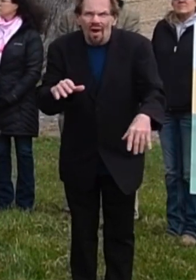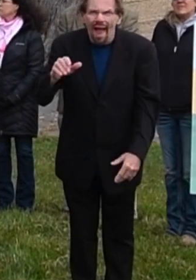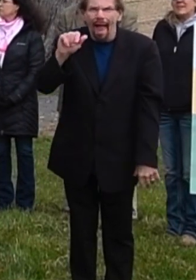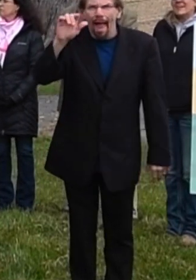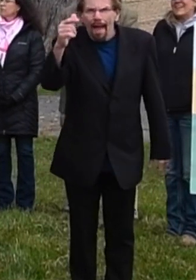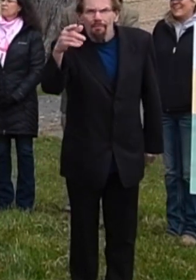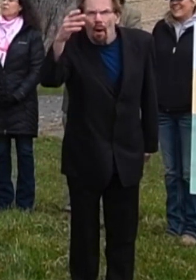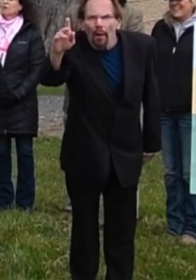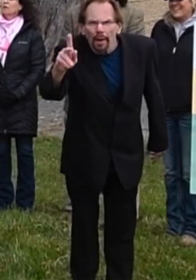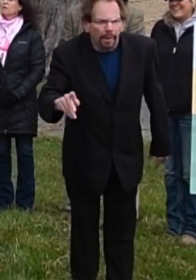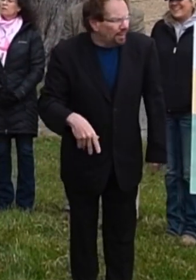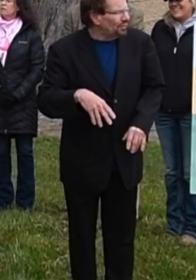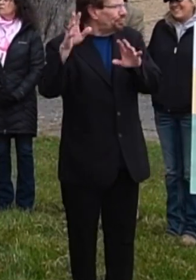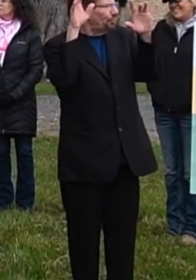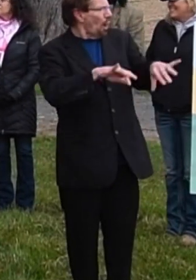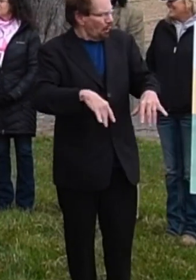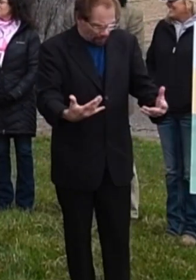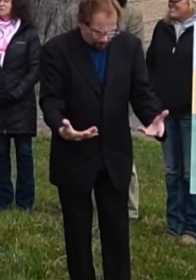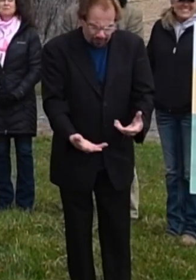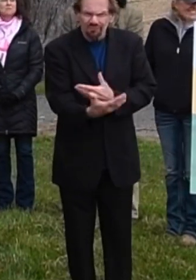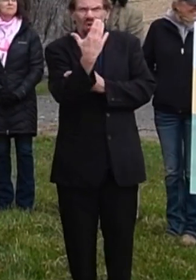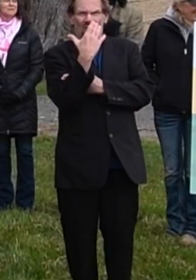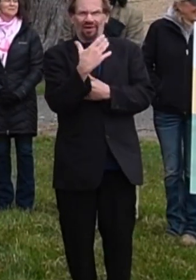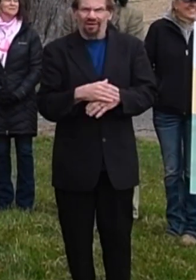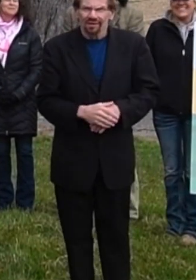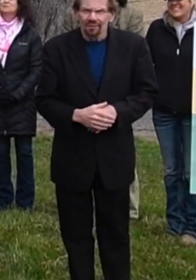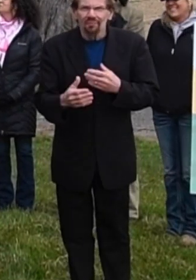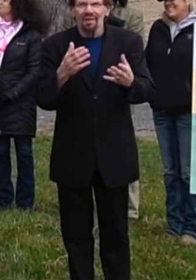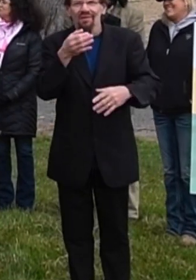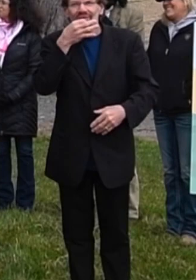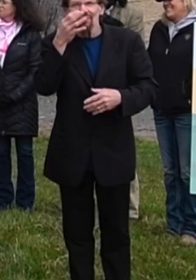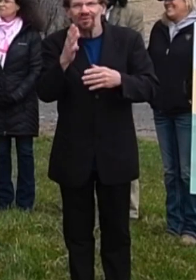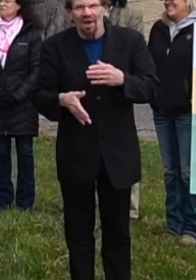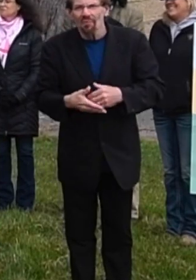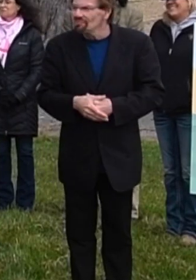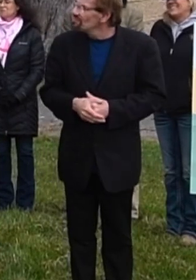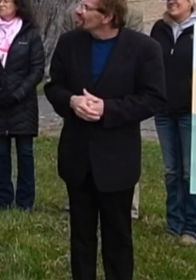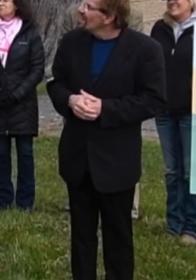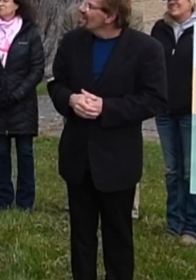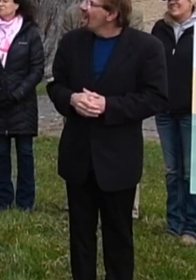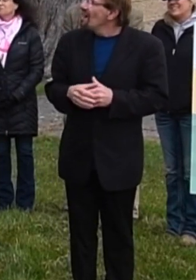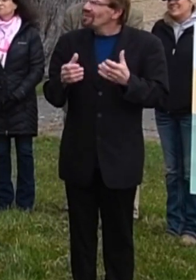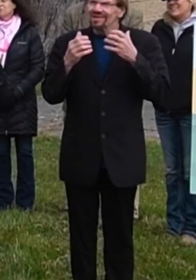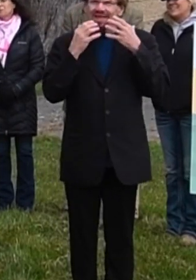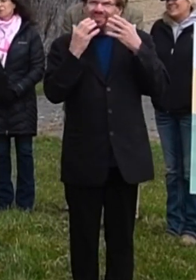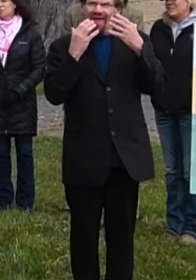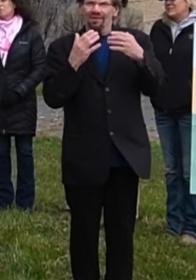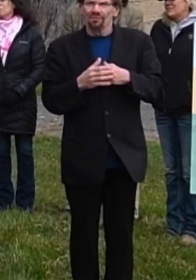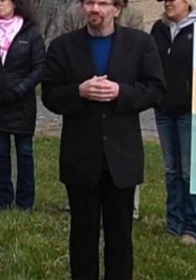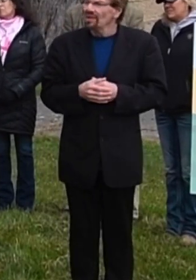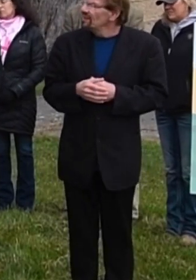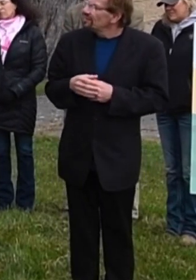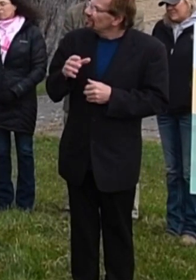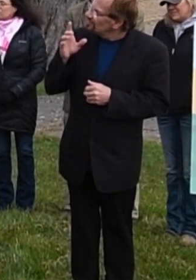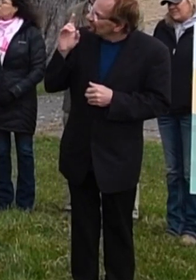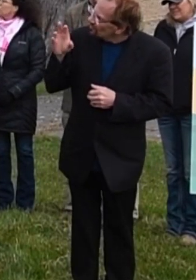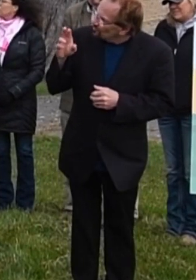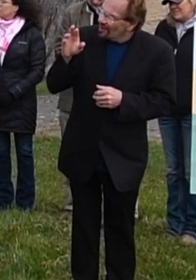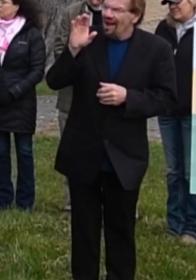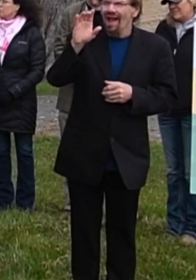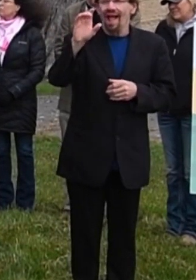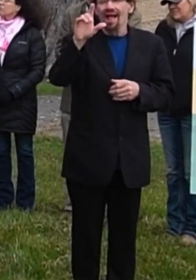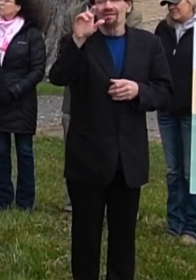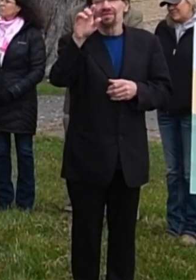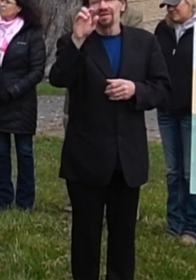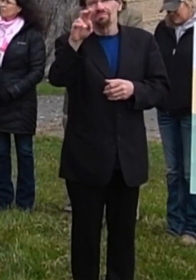this morning here. Maybe it'll stop soon. I want to start out by saying thank you to Dr. Calvin Ball for